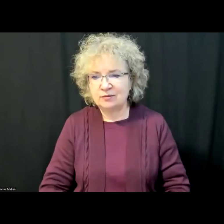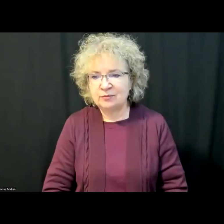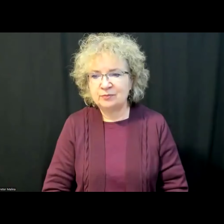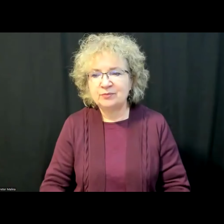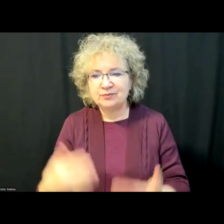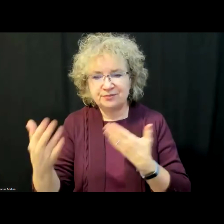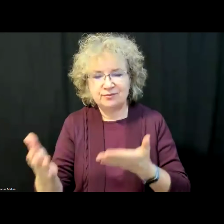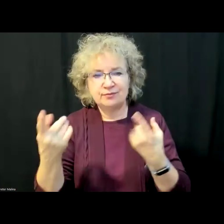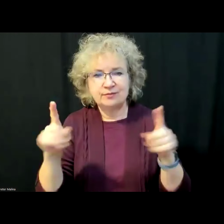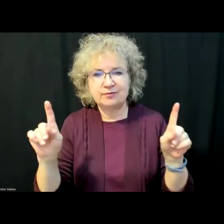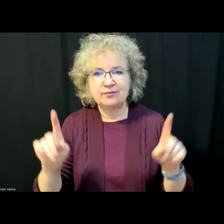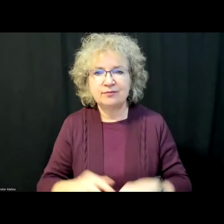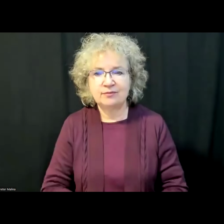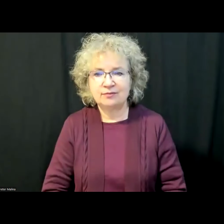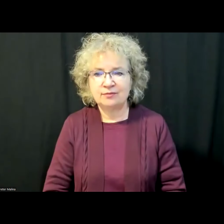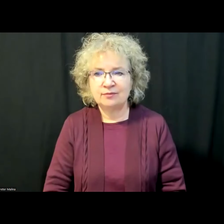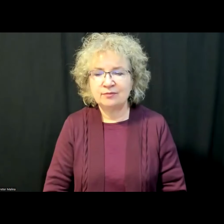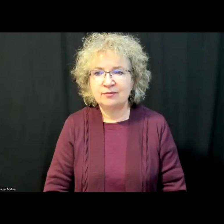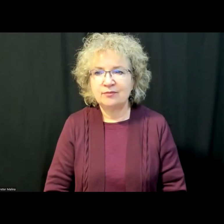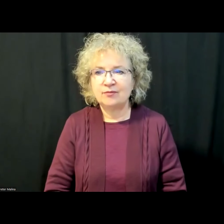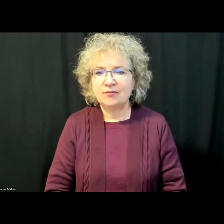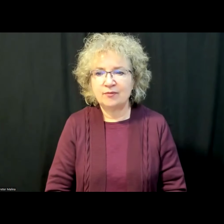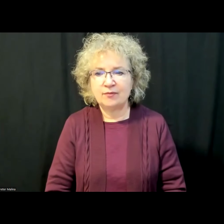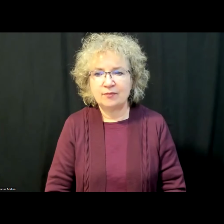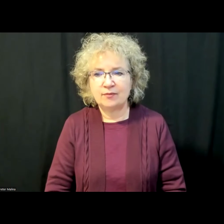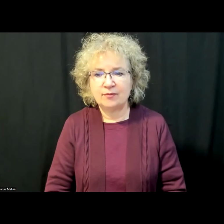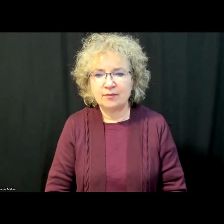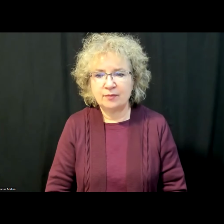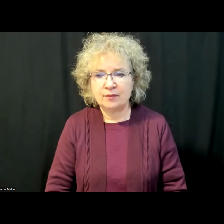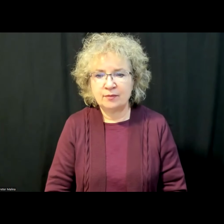There we go. All right. Got it. Thank you. Thank you.